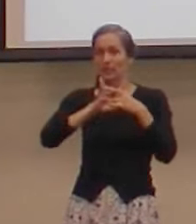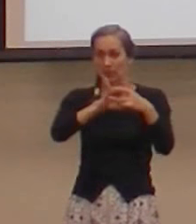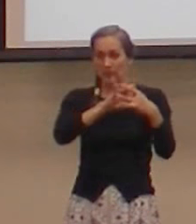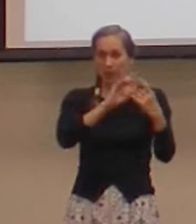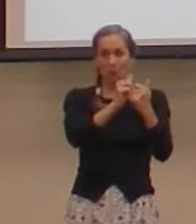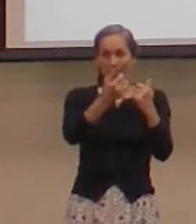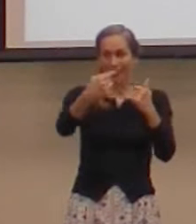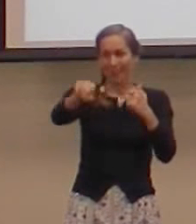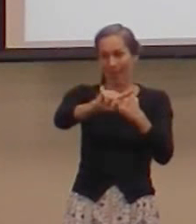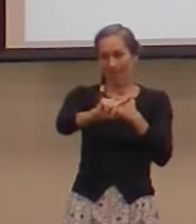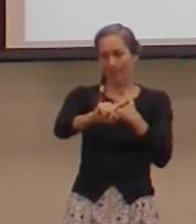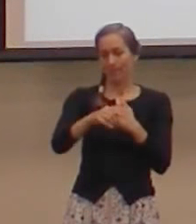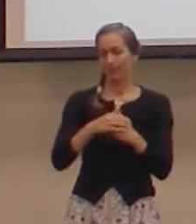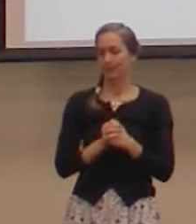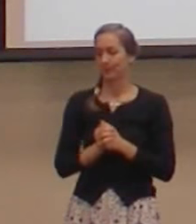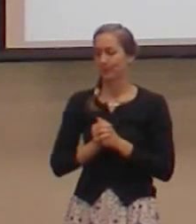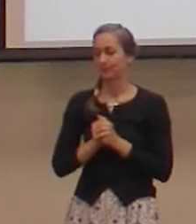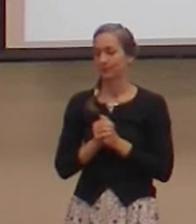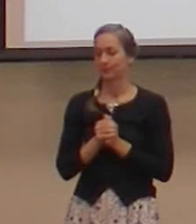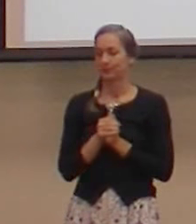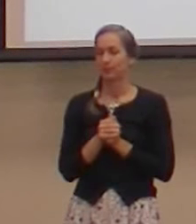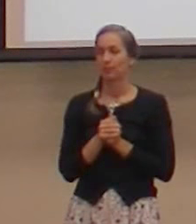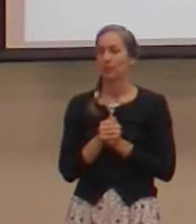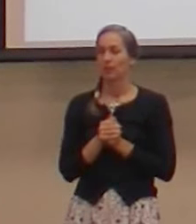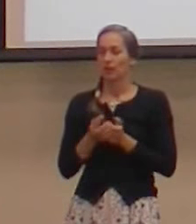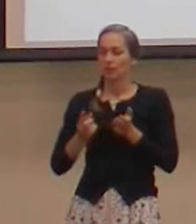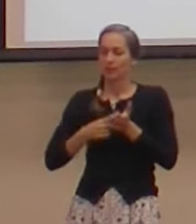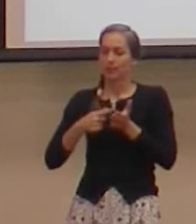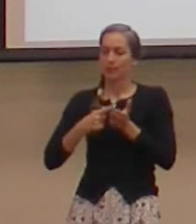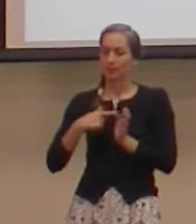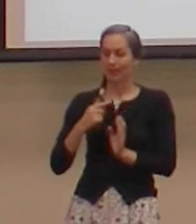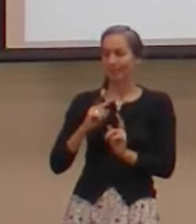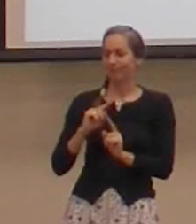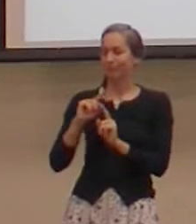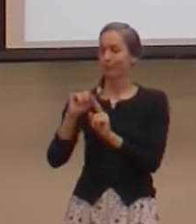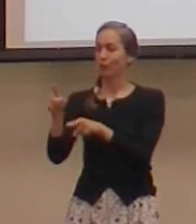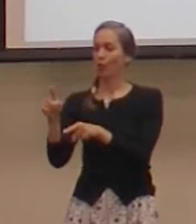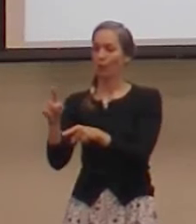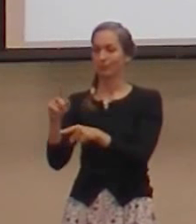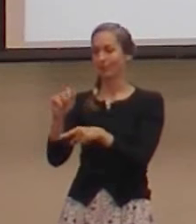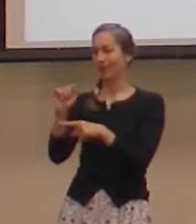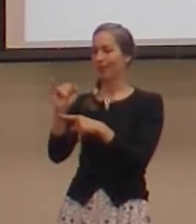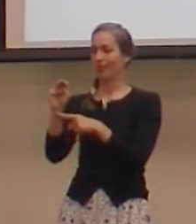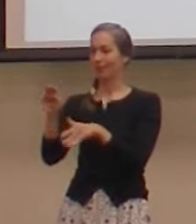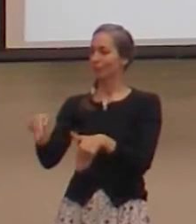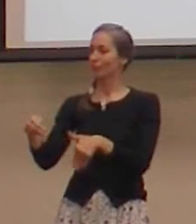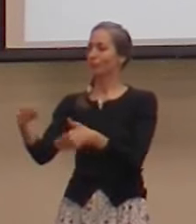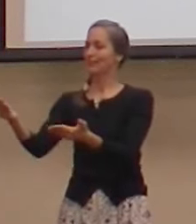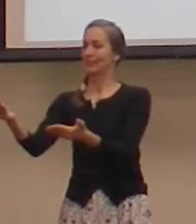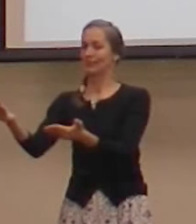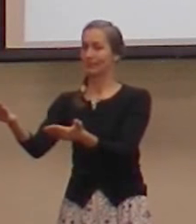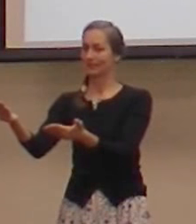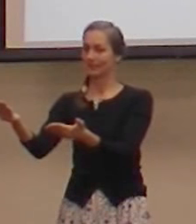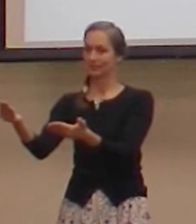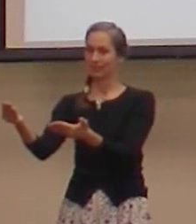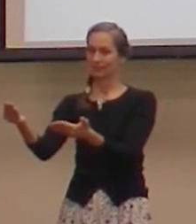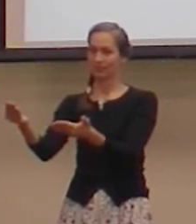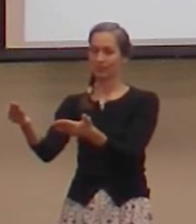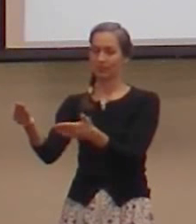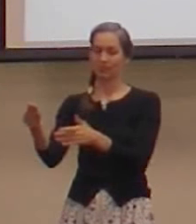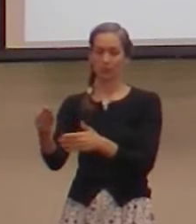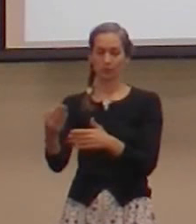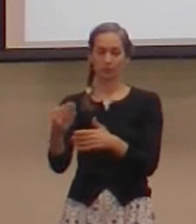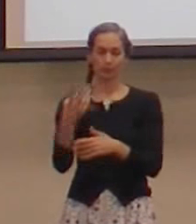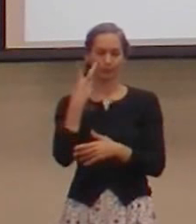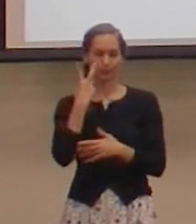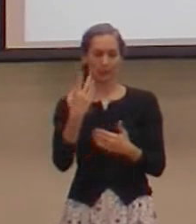been in places where I'll go and I'll give an AIM presentation, and you'll see the youth sitting